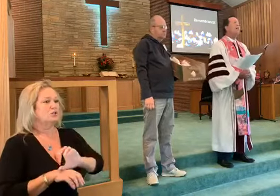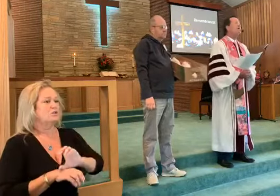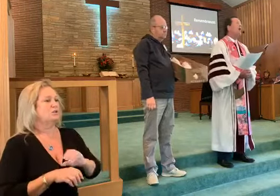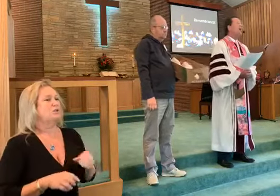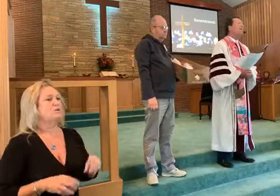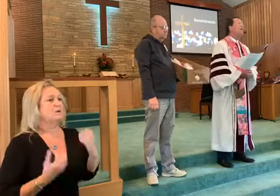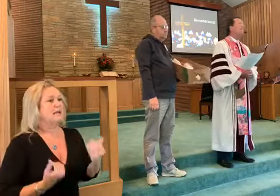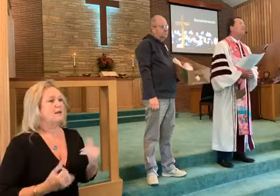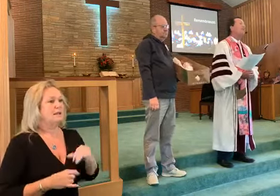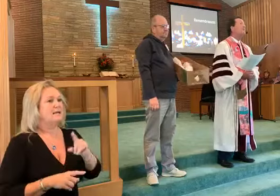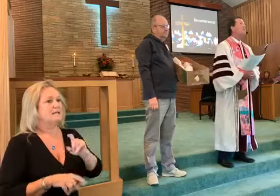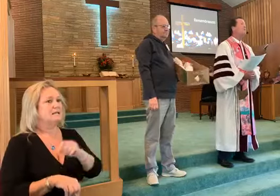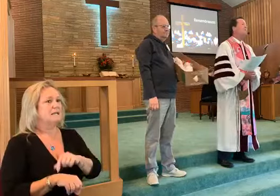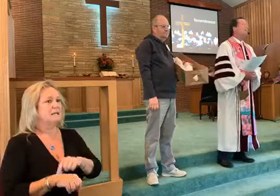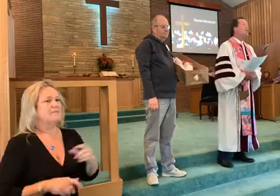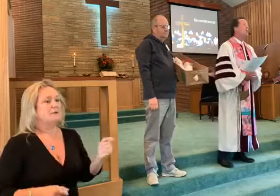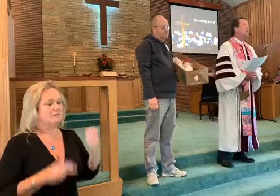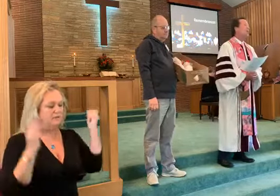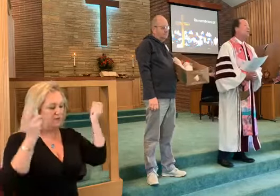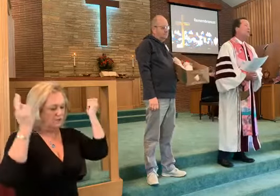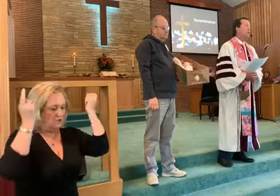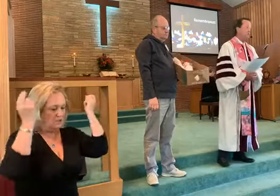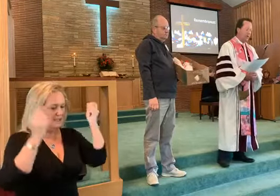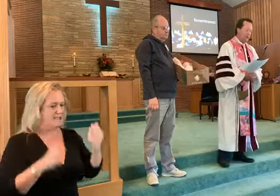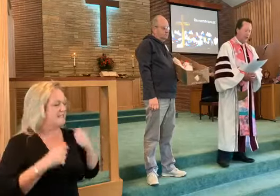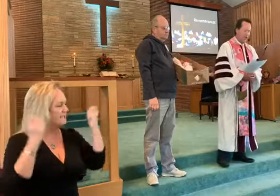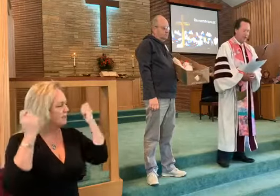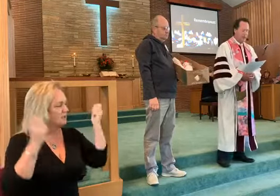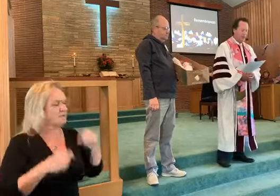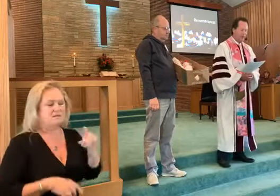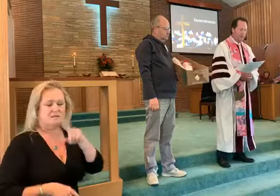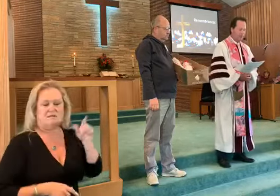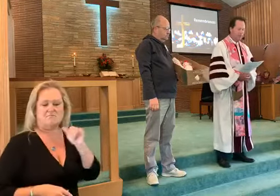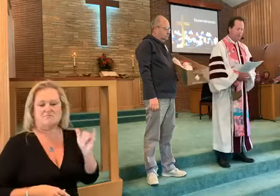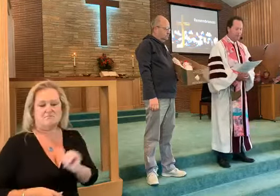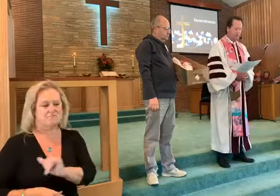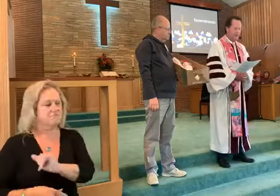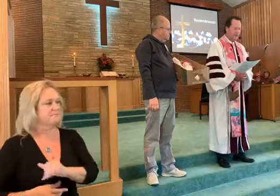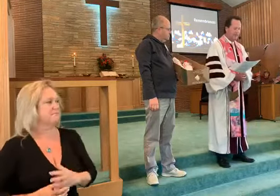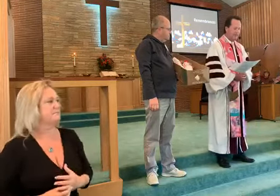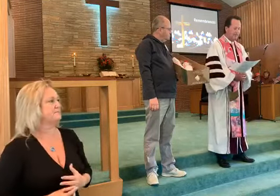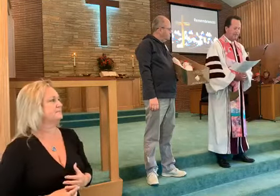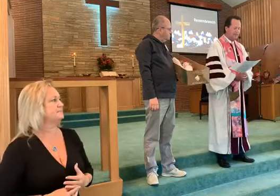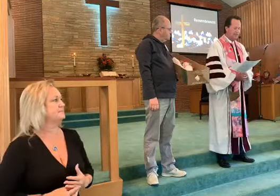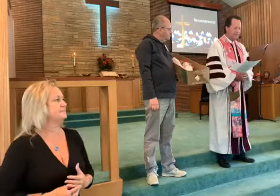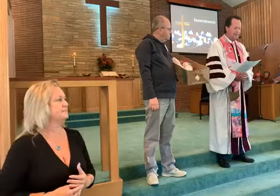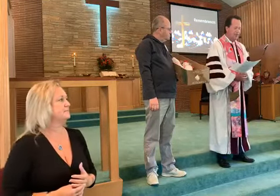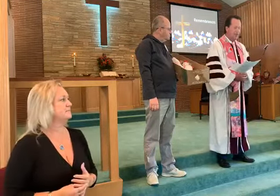that time of rejoicing and celebration that never ends.